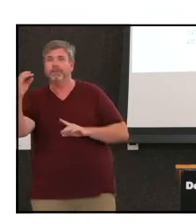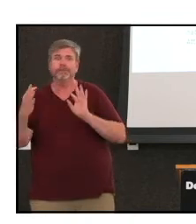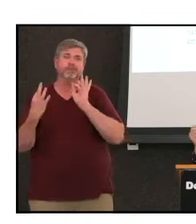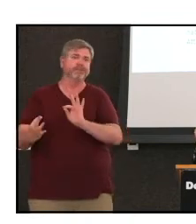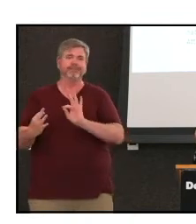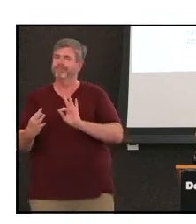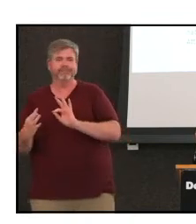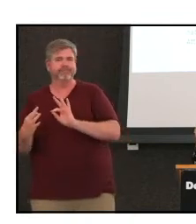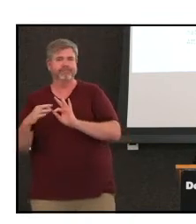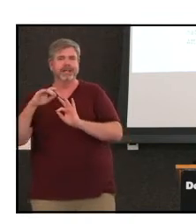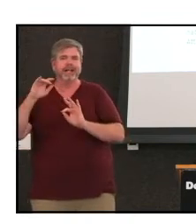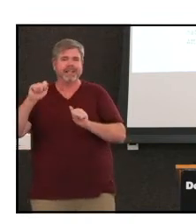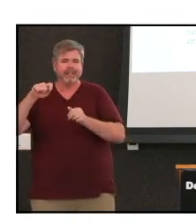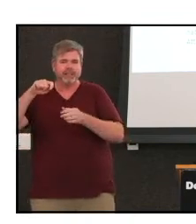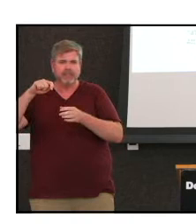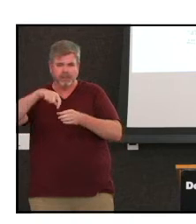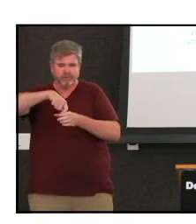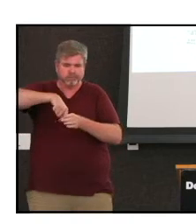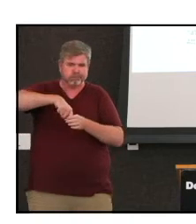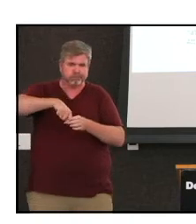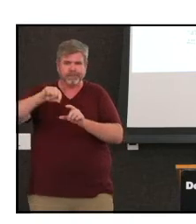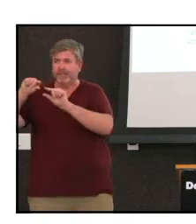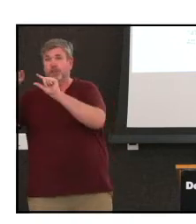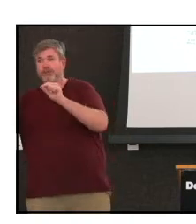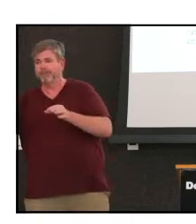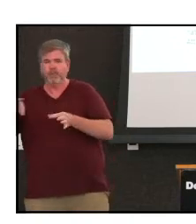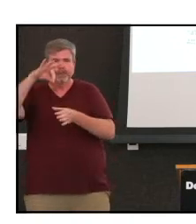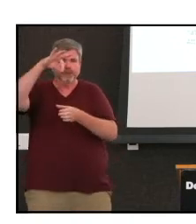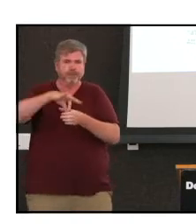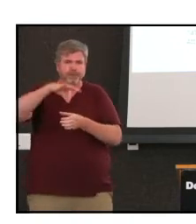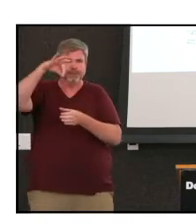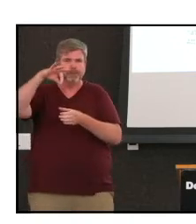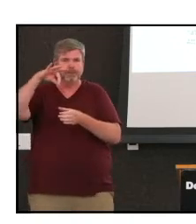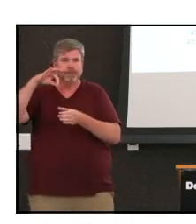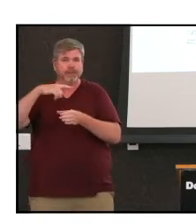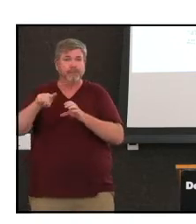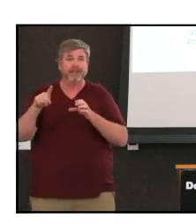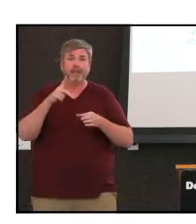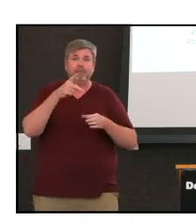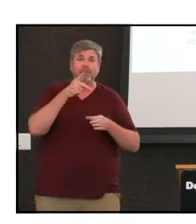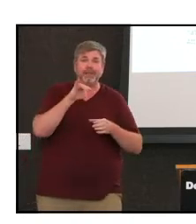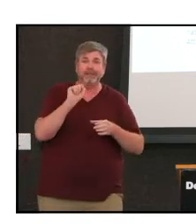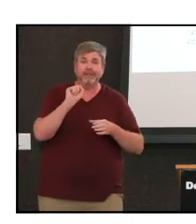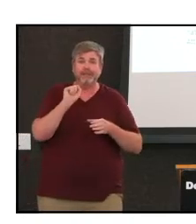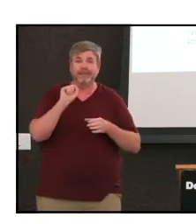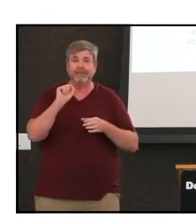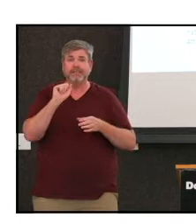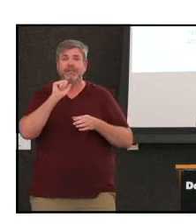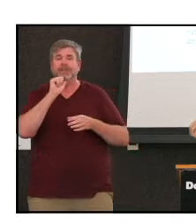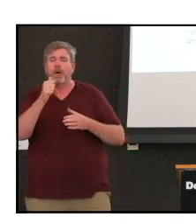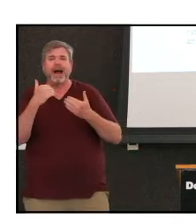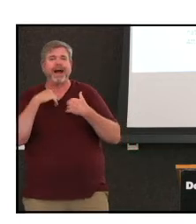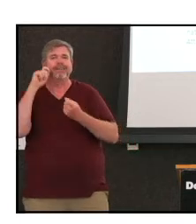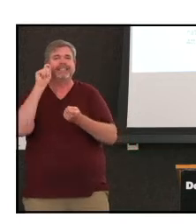and fentanyl, unfortunately, isn't evenly distributed through a lot of these pills. So there might be like a chunk of fentanyl in one part of the pill and none in the other, and unless